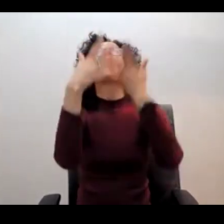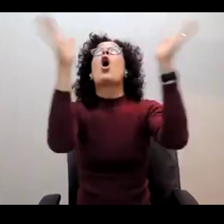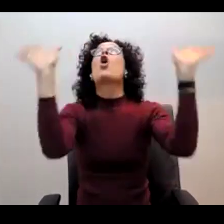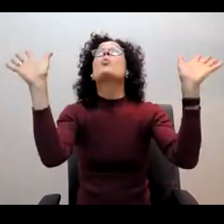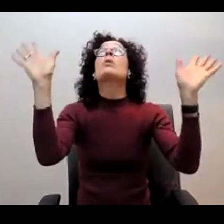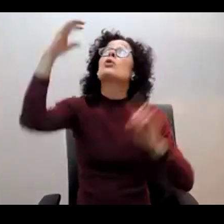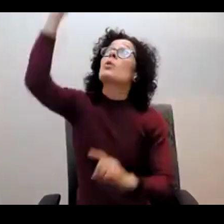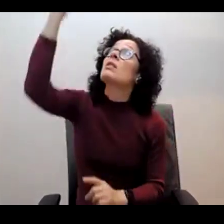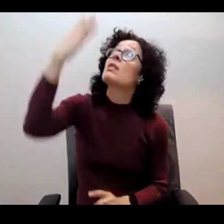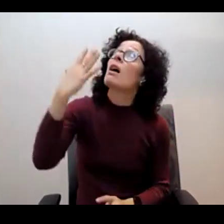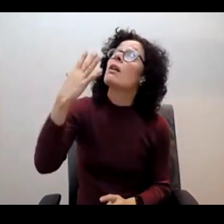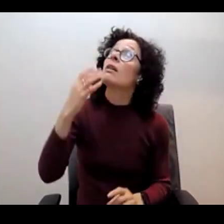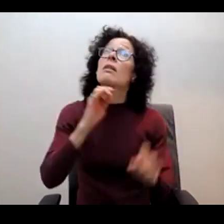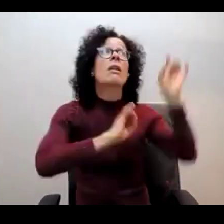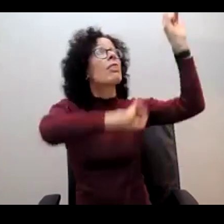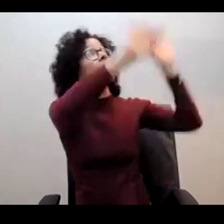moon.